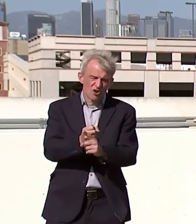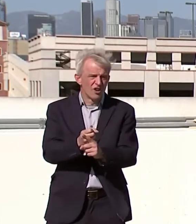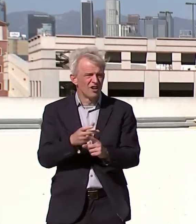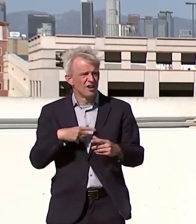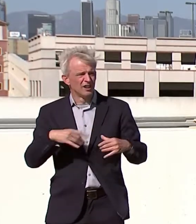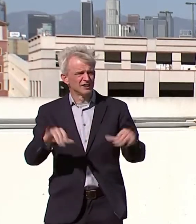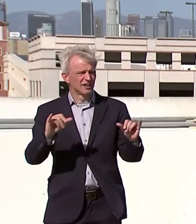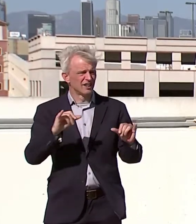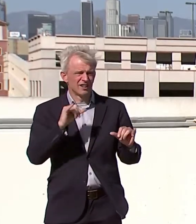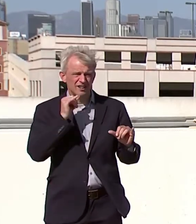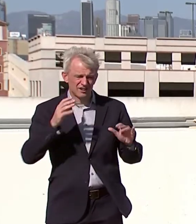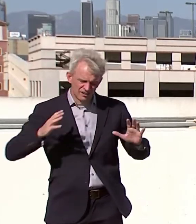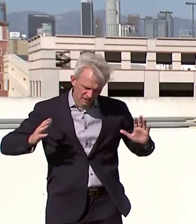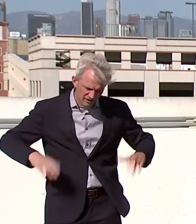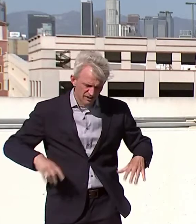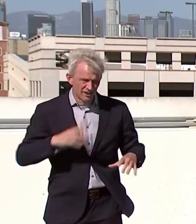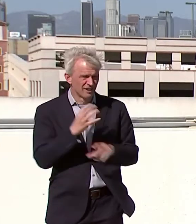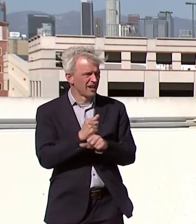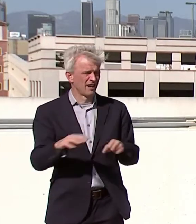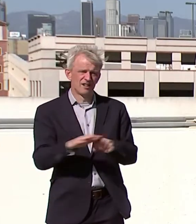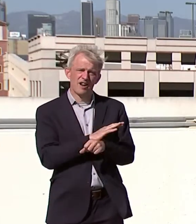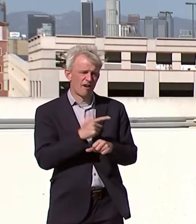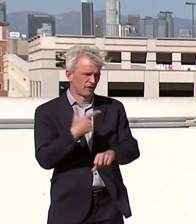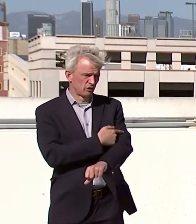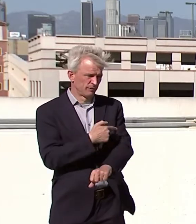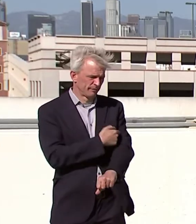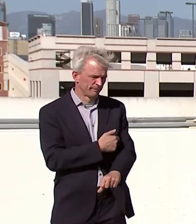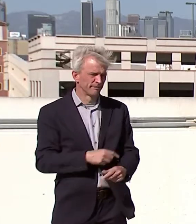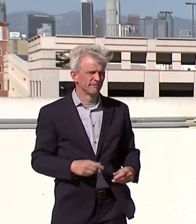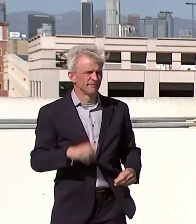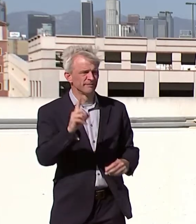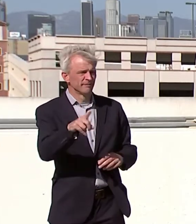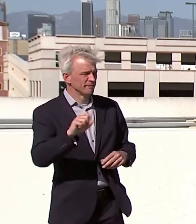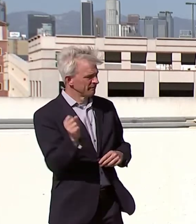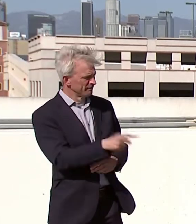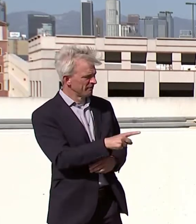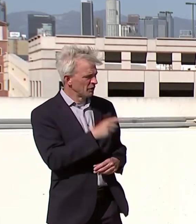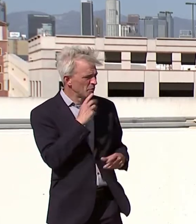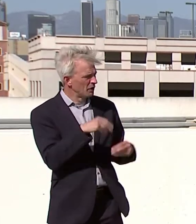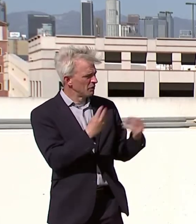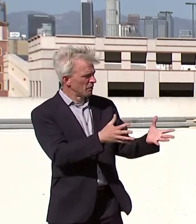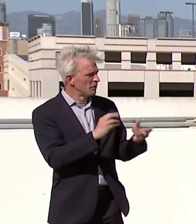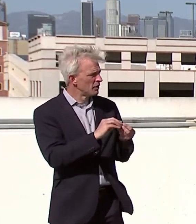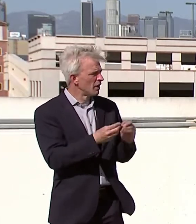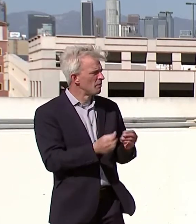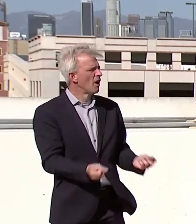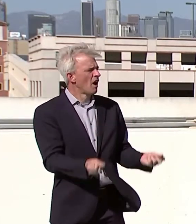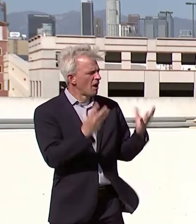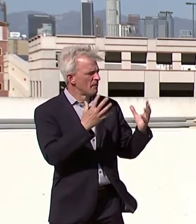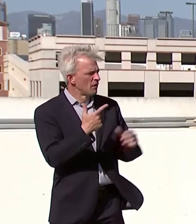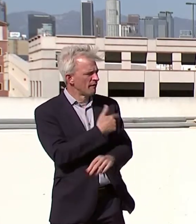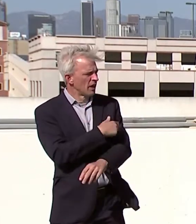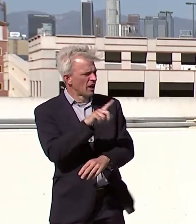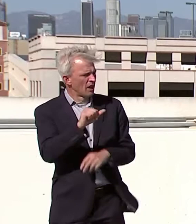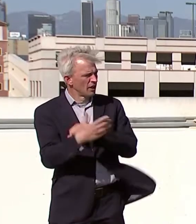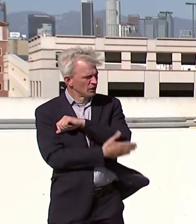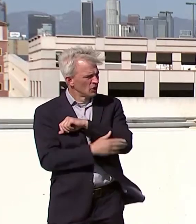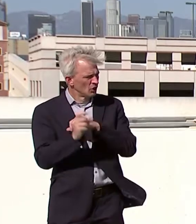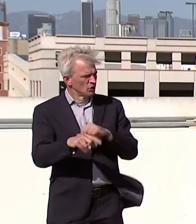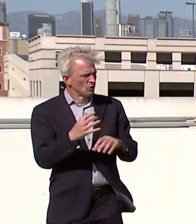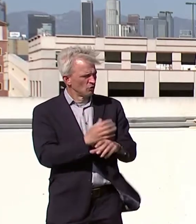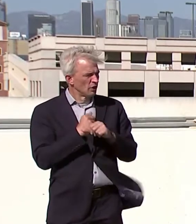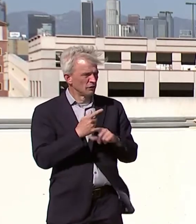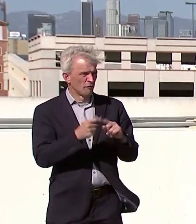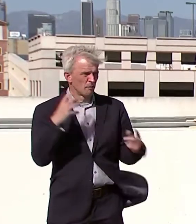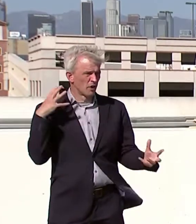enough doses into those communities. Have you ever been given a target number of how many vaccines LA County should be receiving out